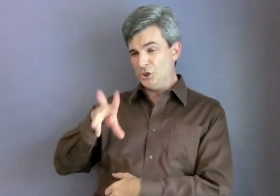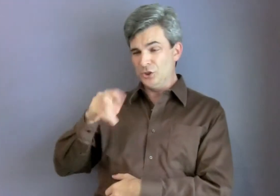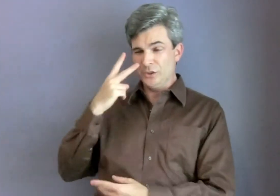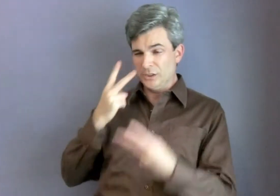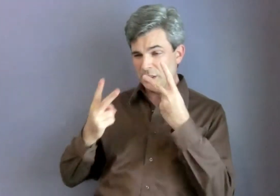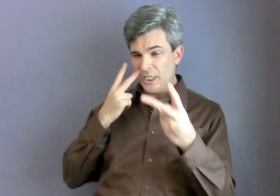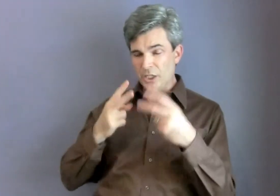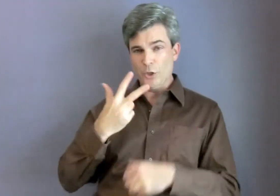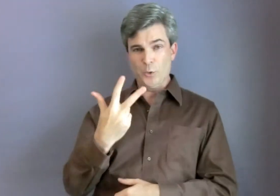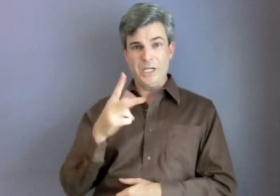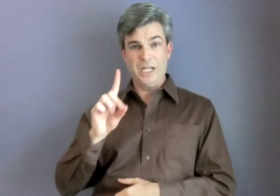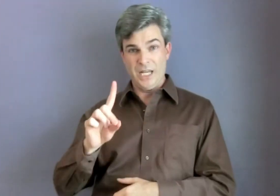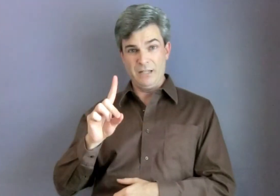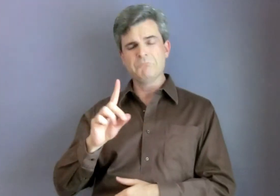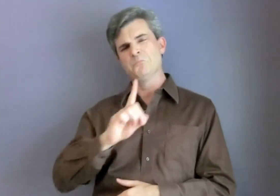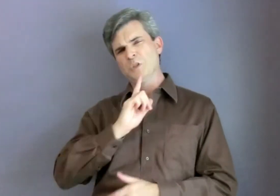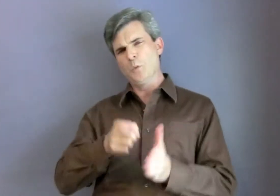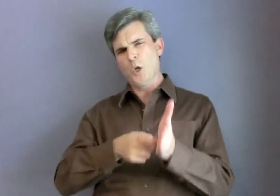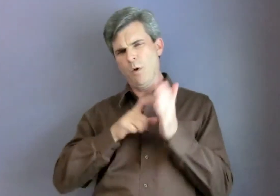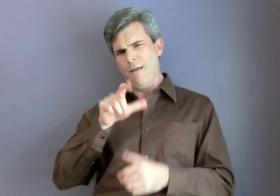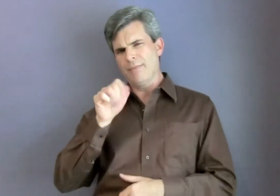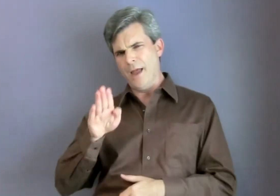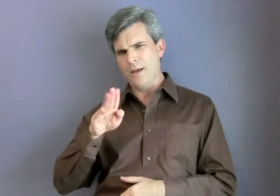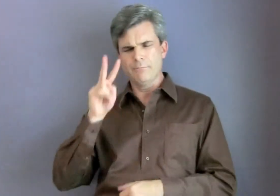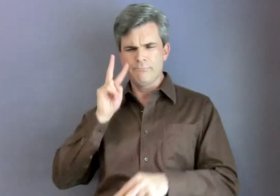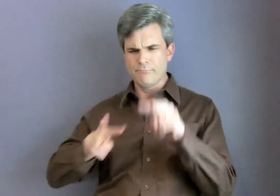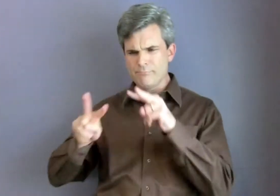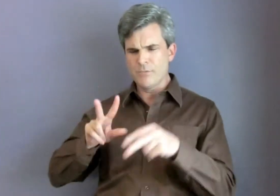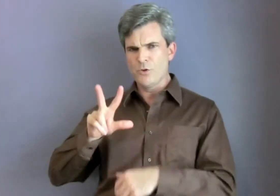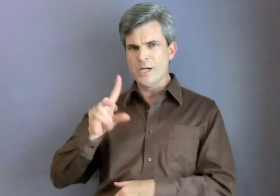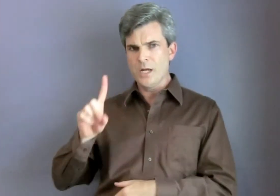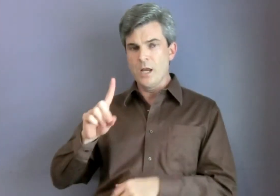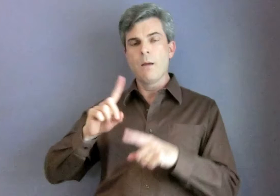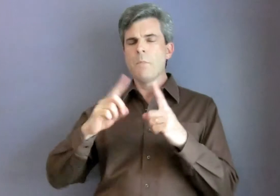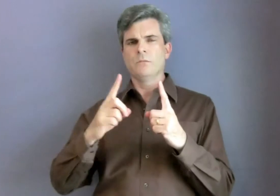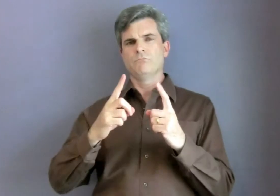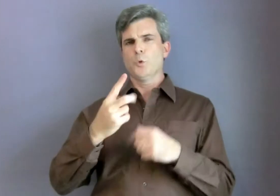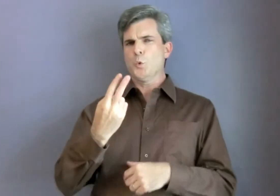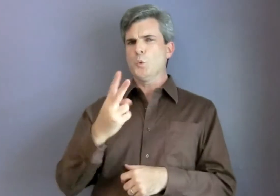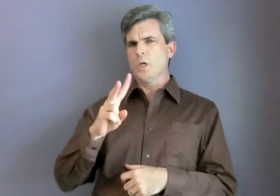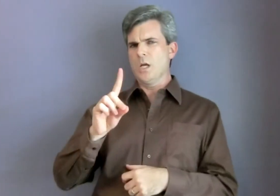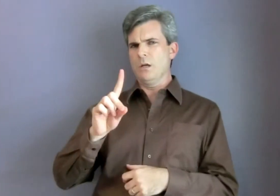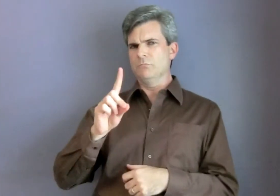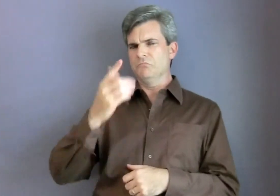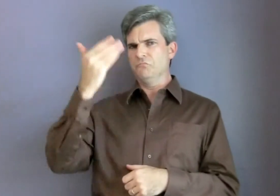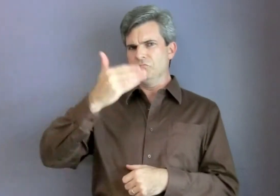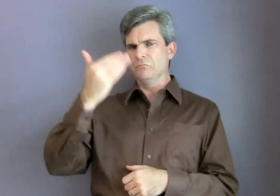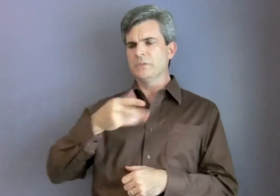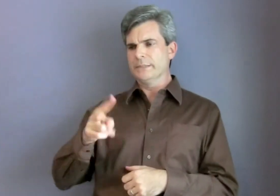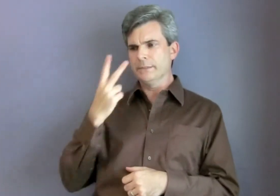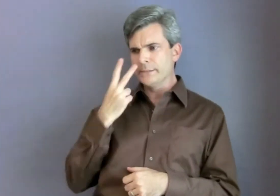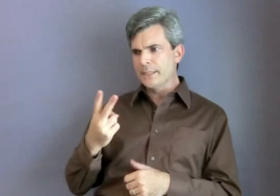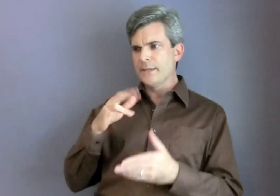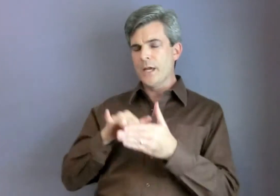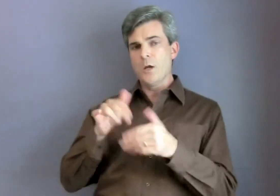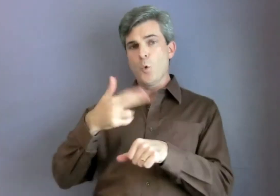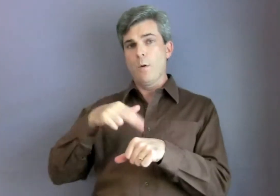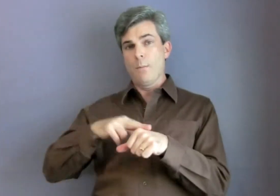2 dimension, I think you can see the beautiful symmetry and illumination of a normal mind at work. Here's my brain. That